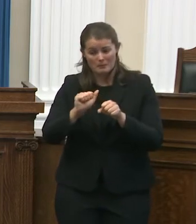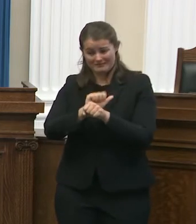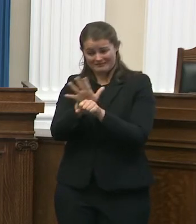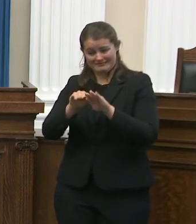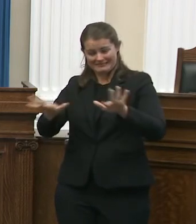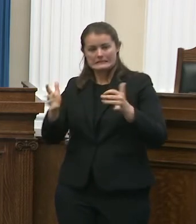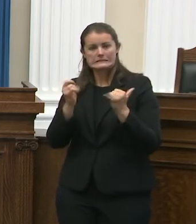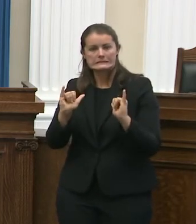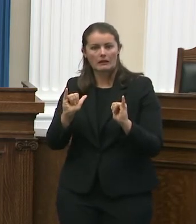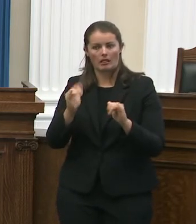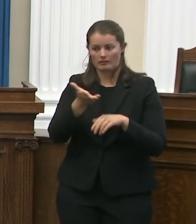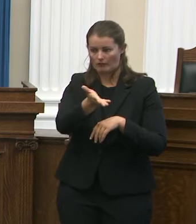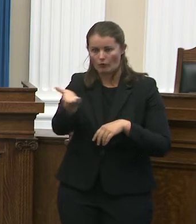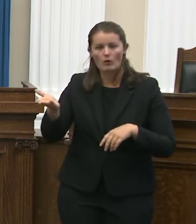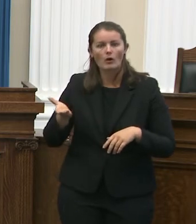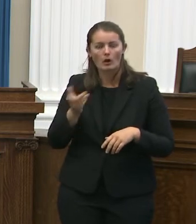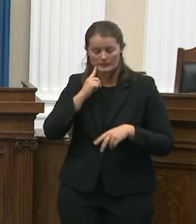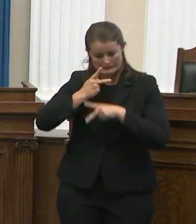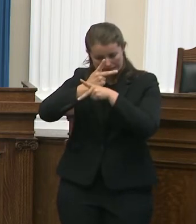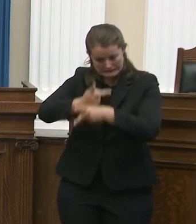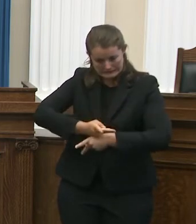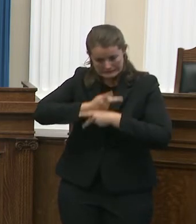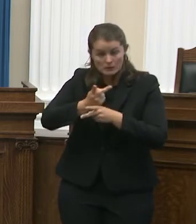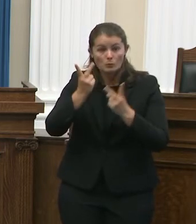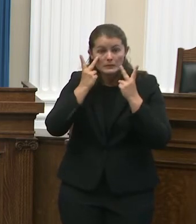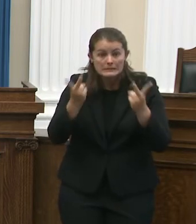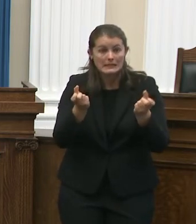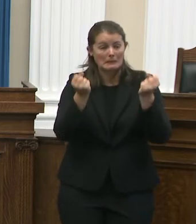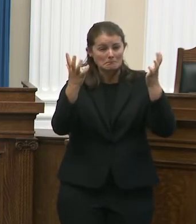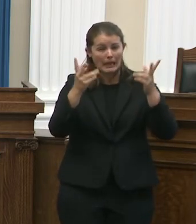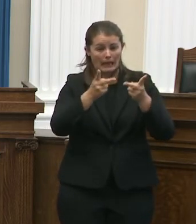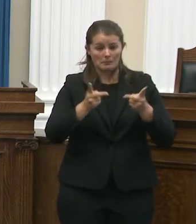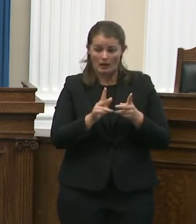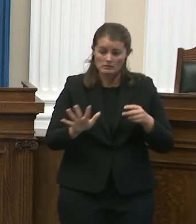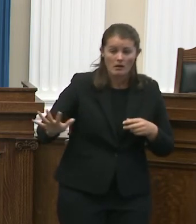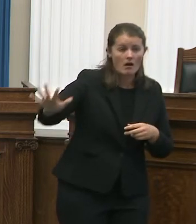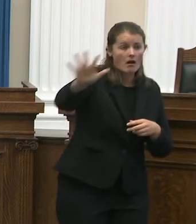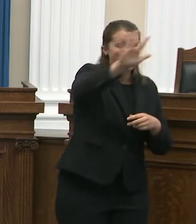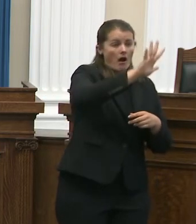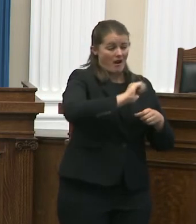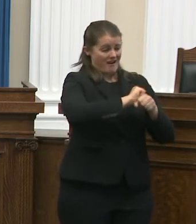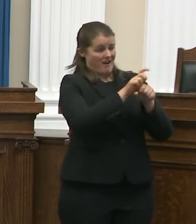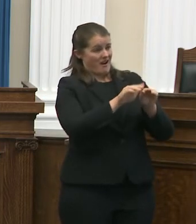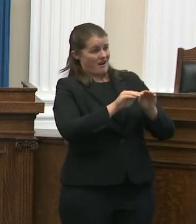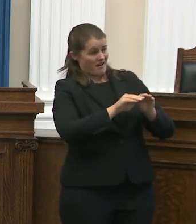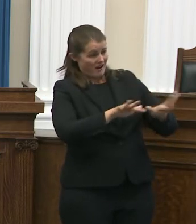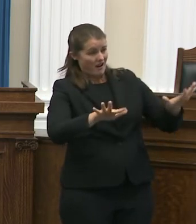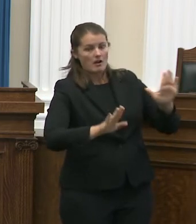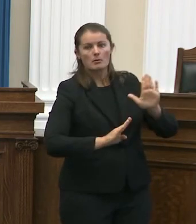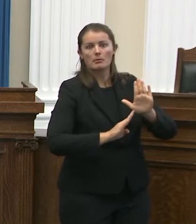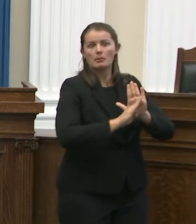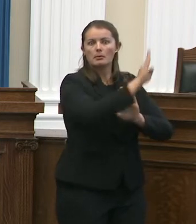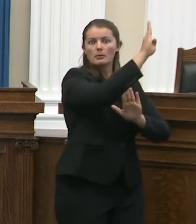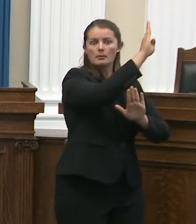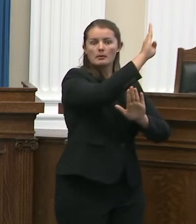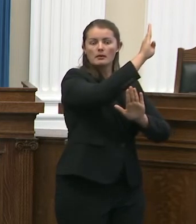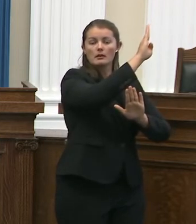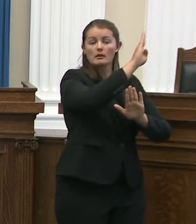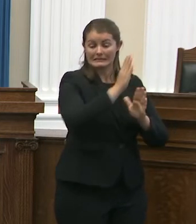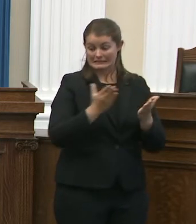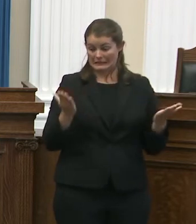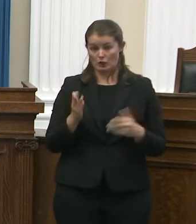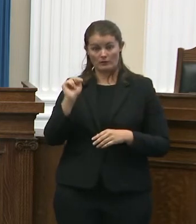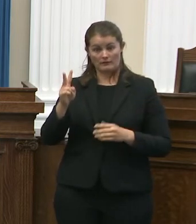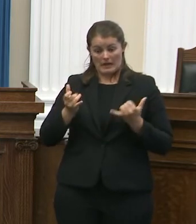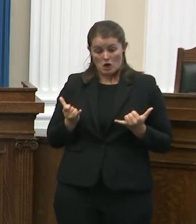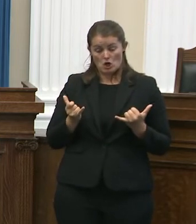currently experiencing a spike. As you know, we are currently holding in phase two of our public